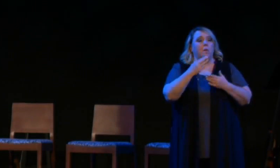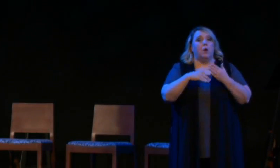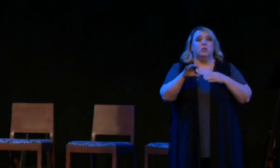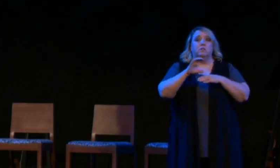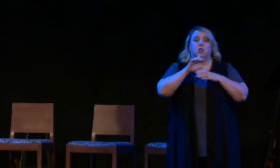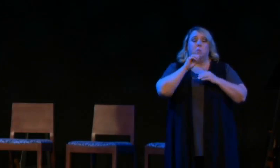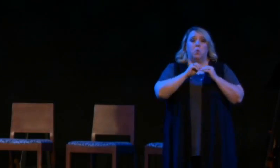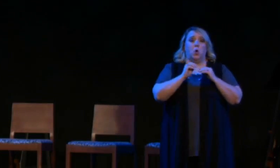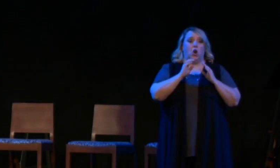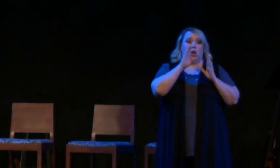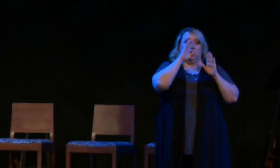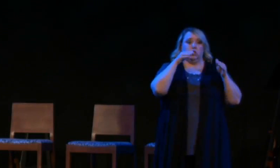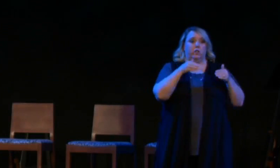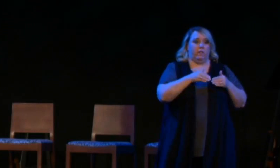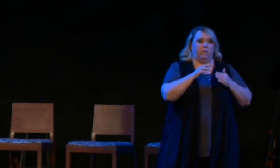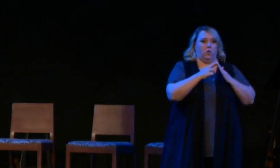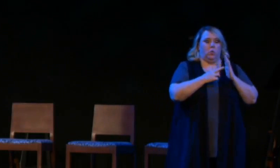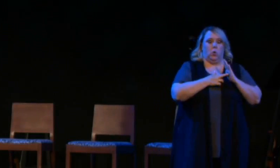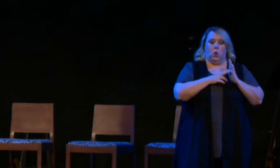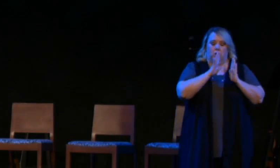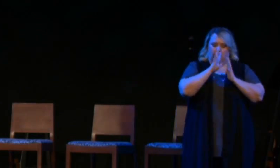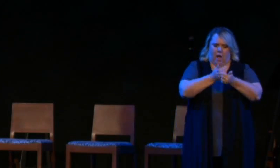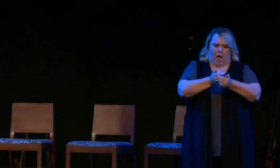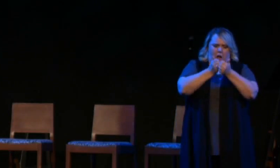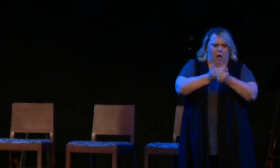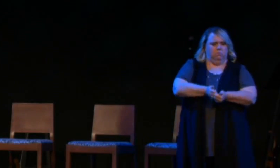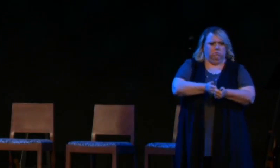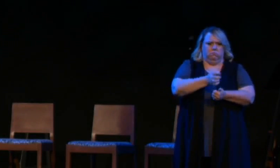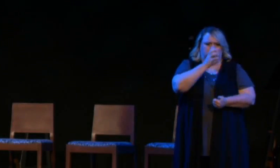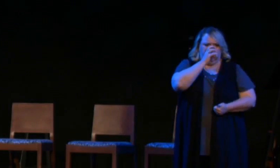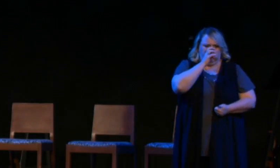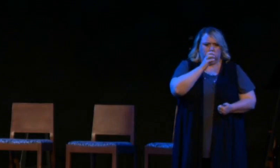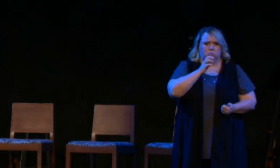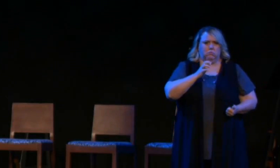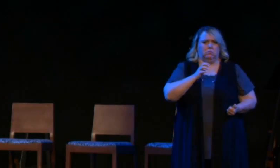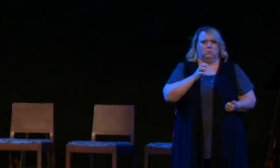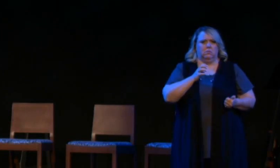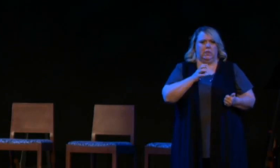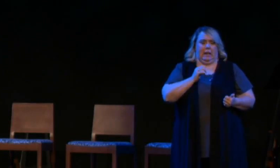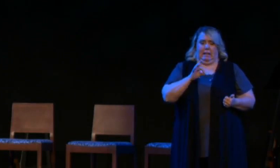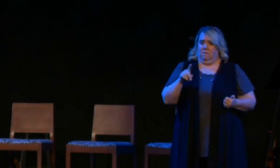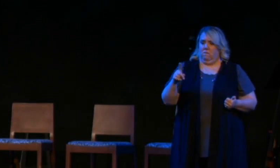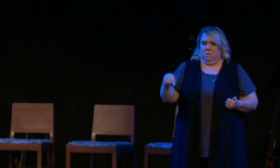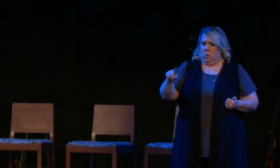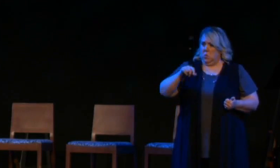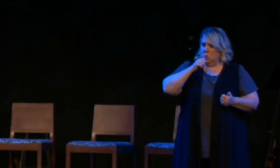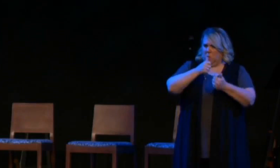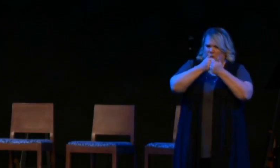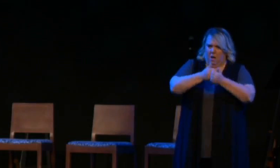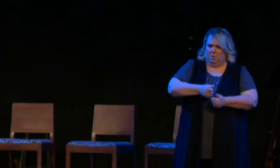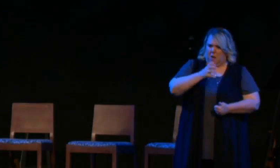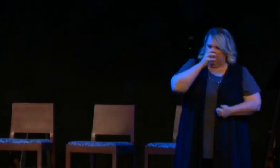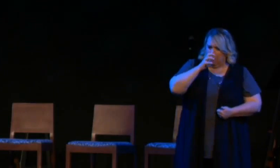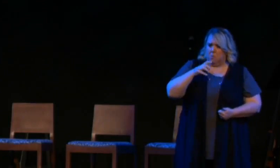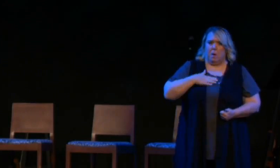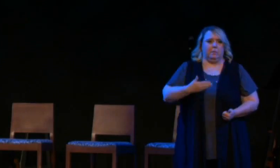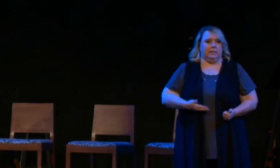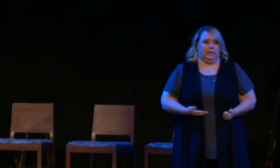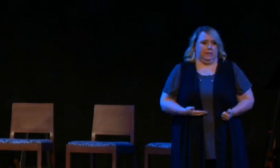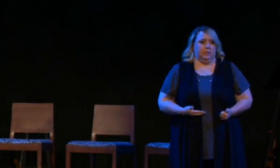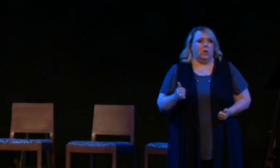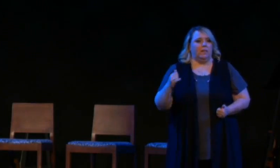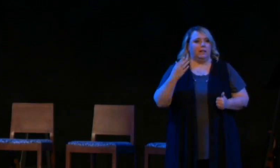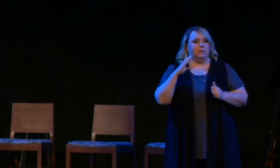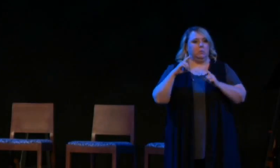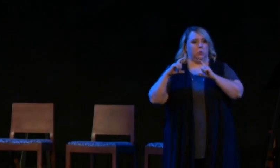of this country, those rules are obeyed, and it's upsetting when other people are disobeying those rules. So that's where we are in blue.